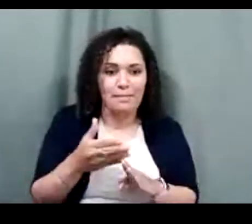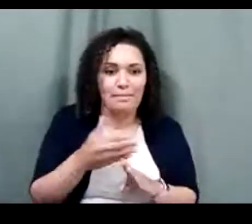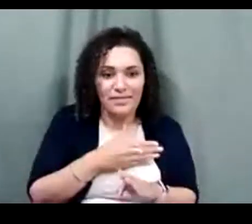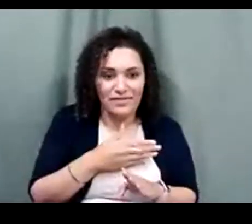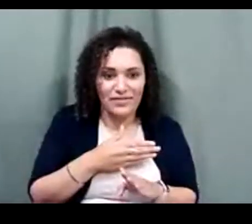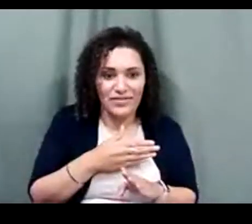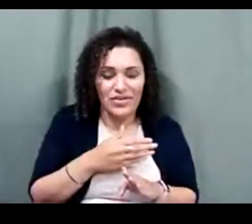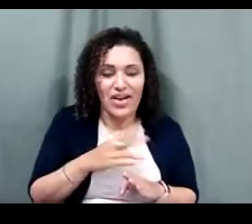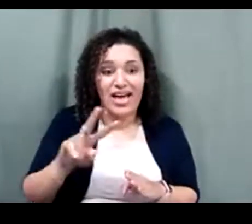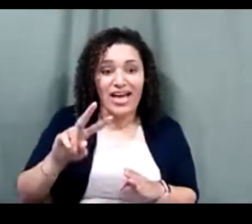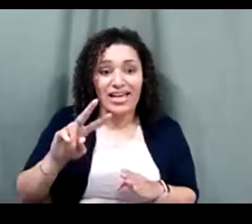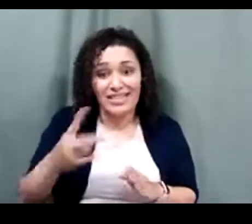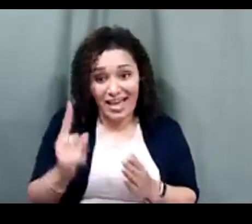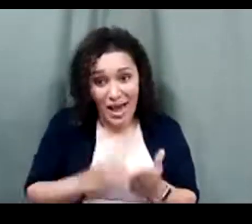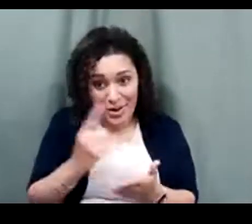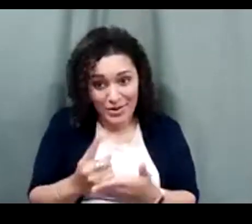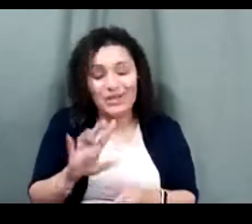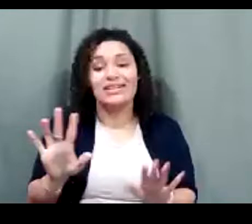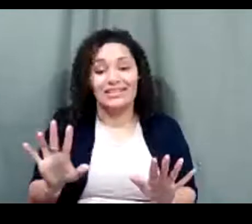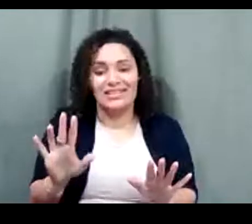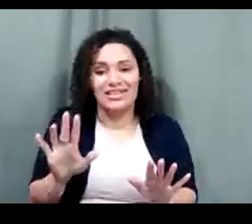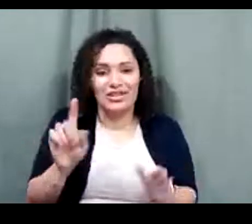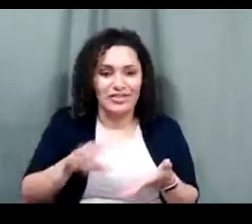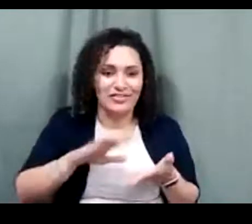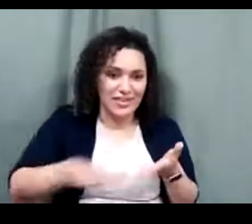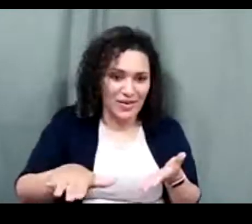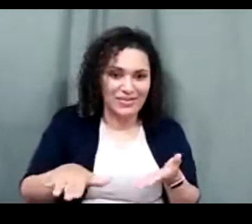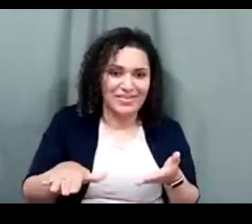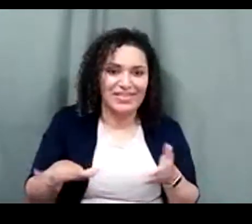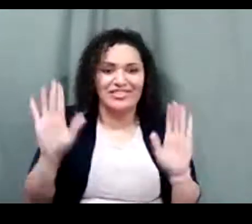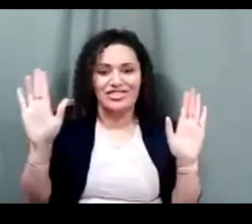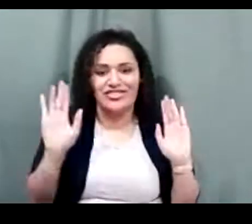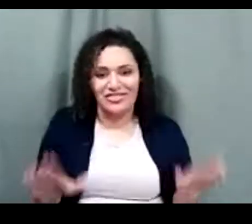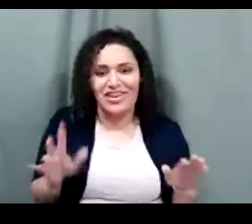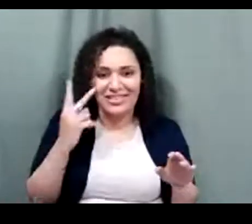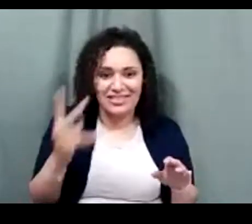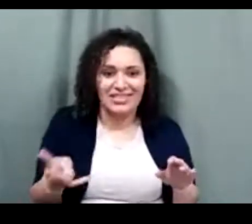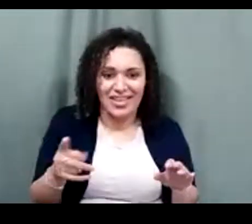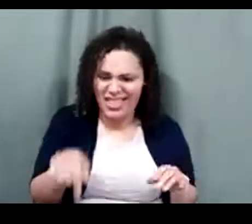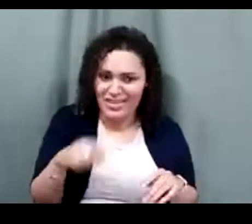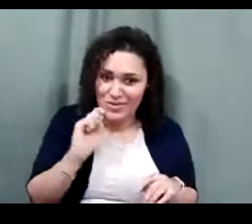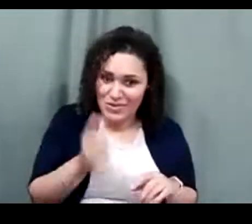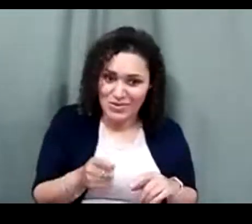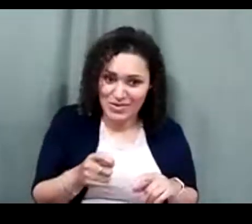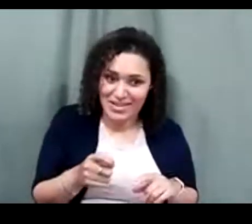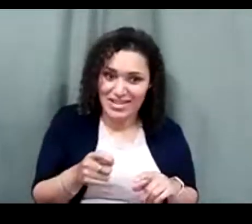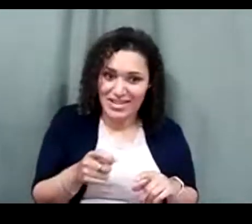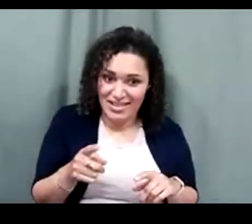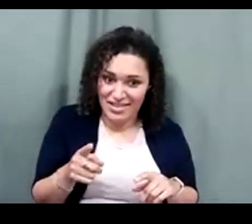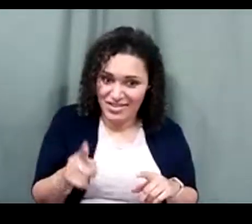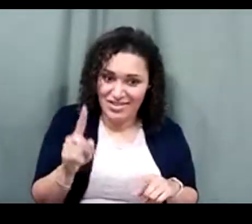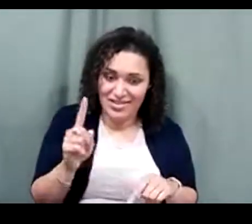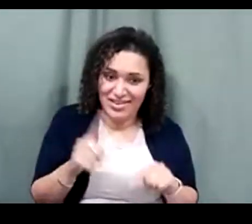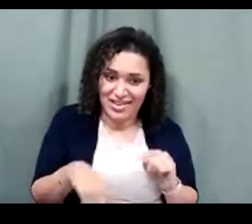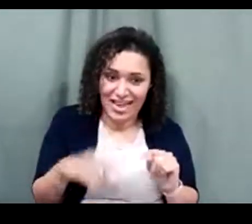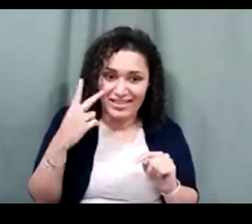second hour, we should let everybody go. But it was great. It was great to see. This is so cool. You guys, I said, you can't tell because our